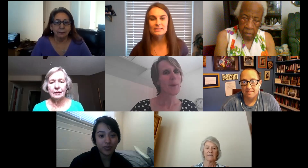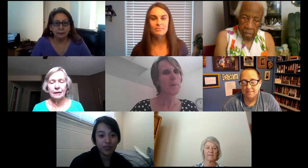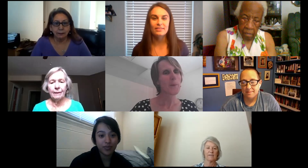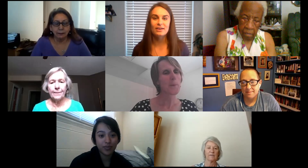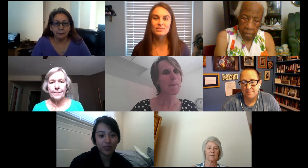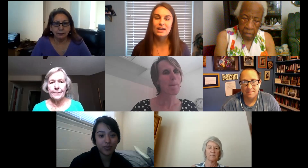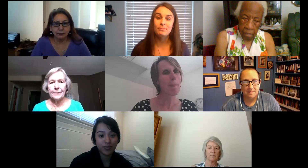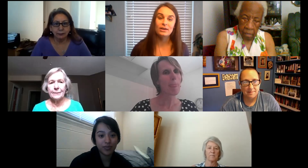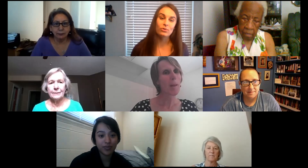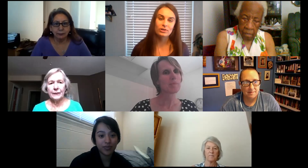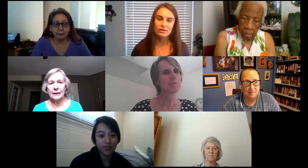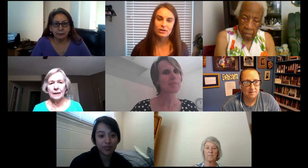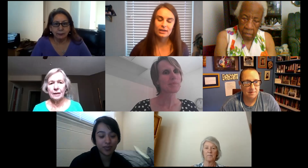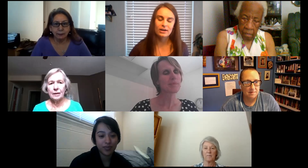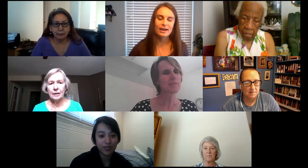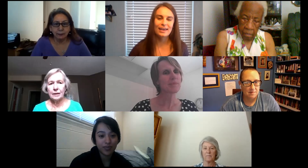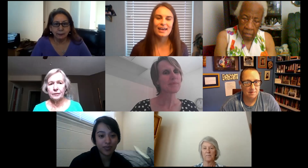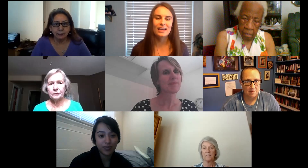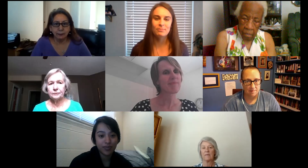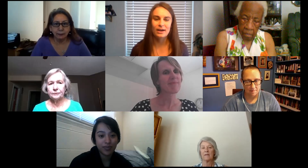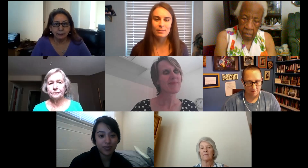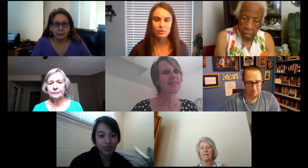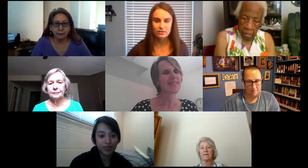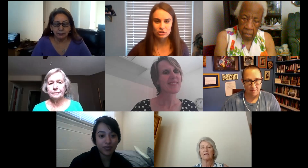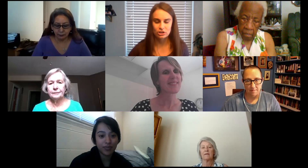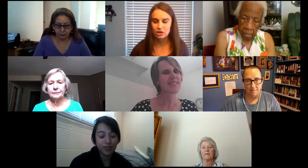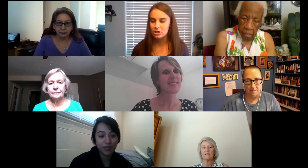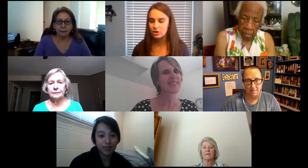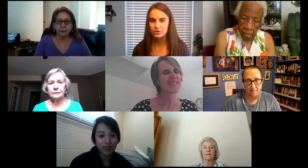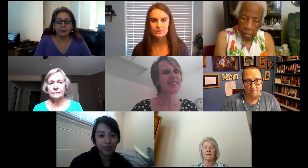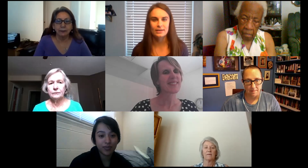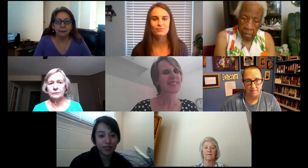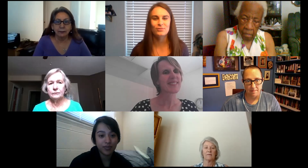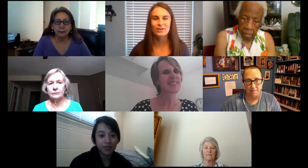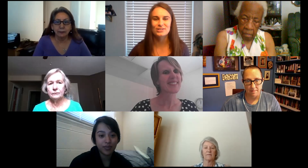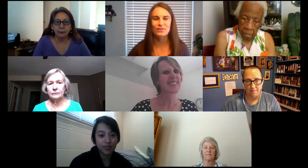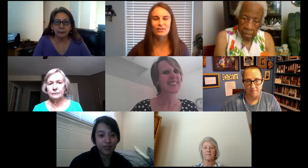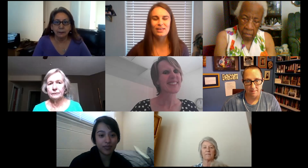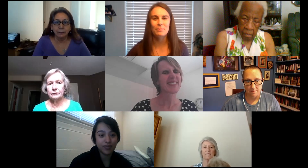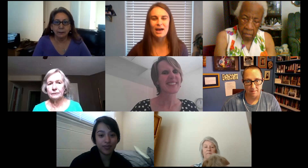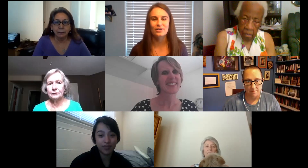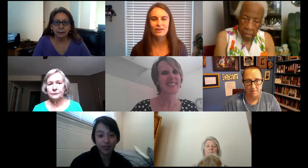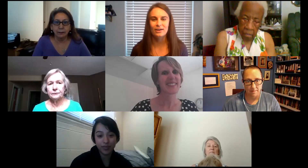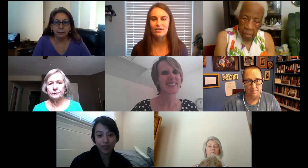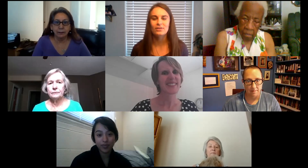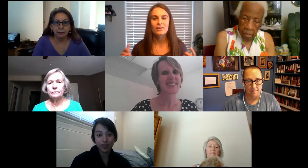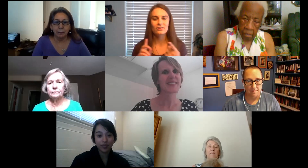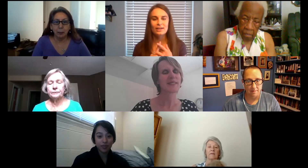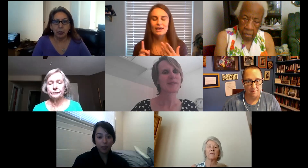is Samantha. I'm the time bank coordinator here, and my pronouns are she, her, hers. And if everyone could just follow that pattern of their